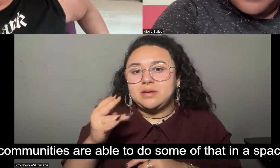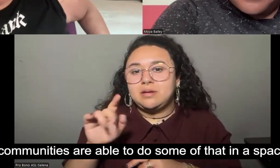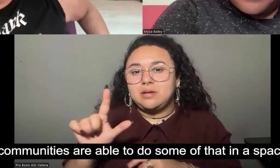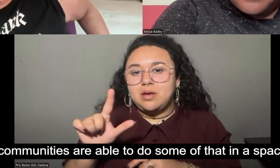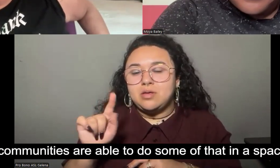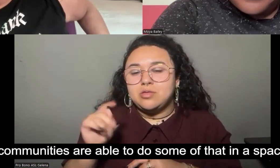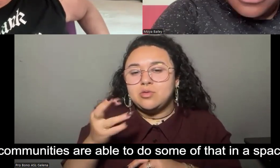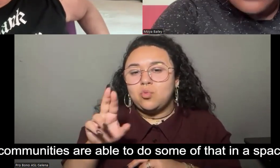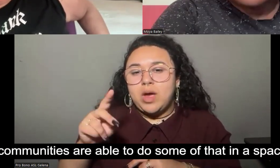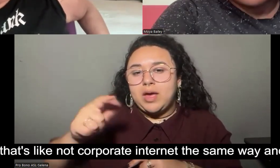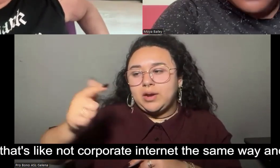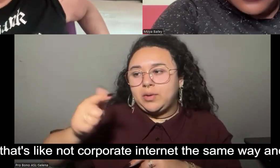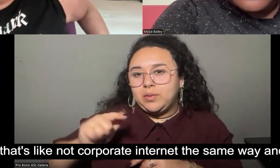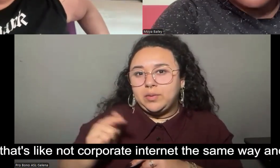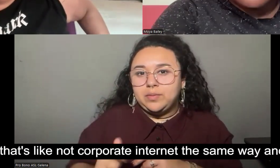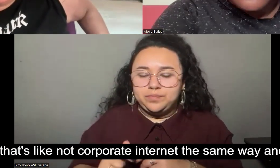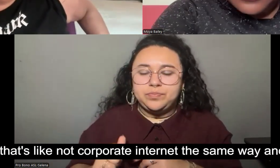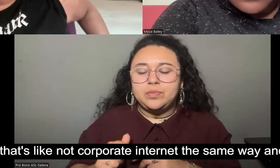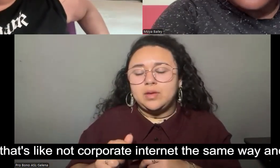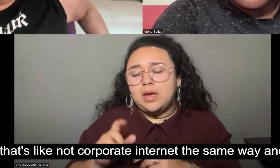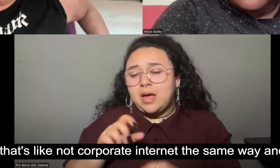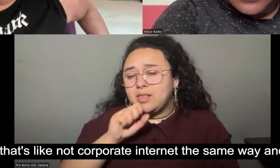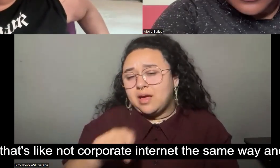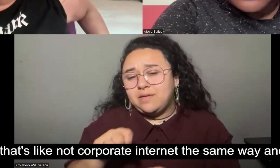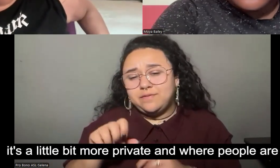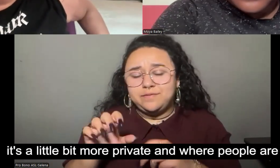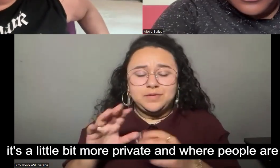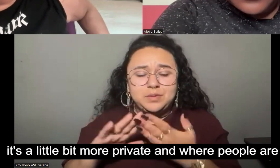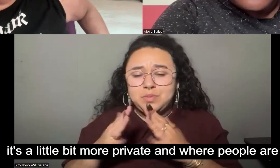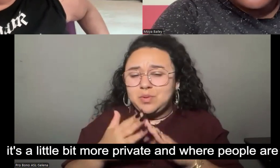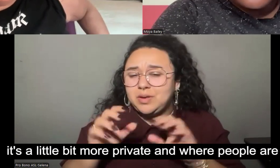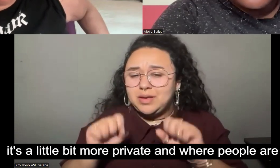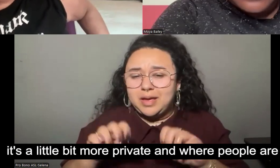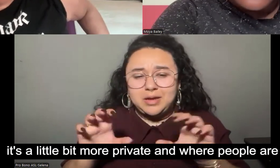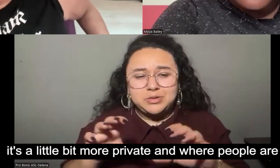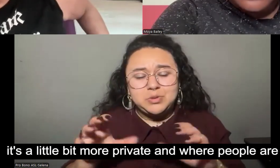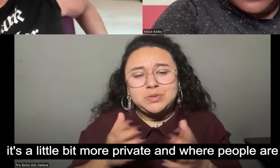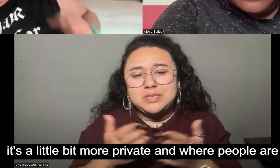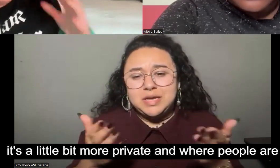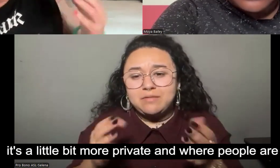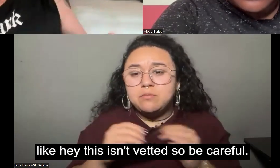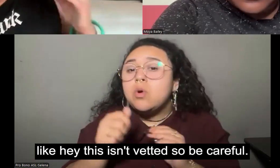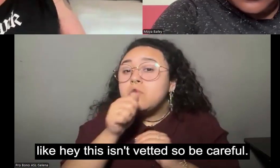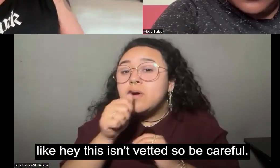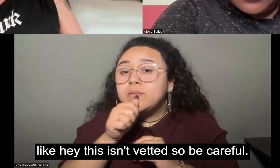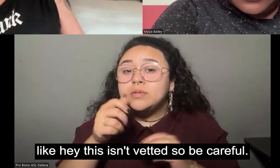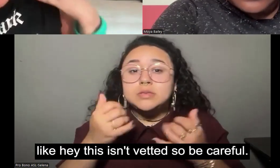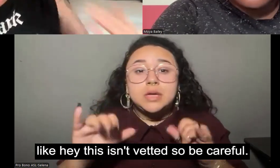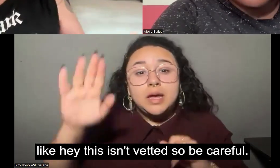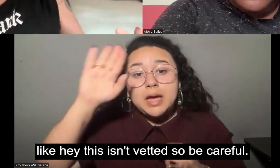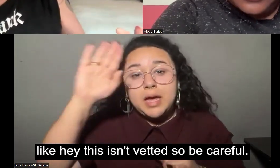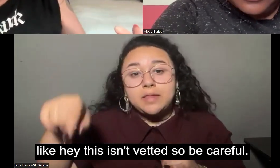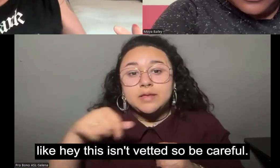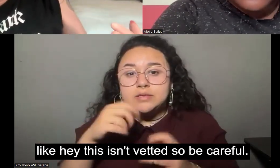to do some of that in a space that's like not corporate internet the same way, and that's a little bit more private, and where people are still like, hey, this isn't vetted, so